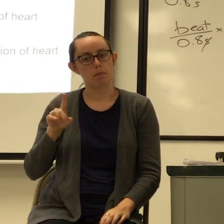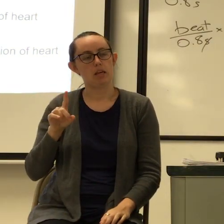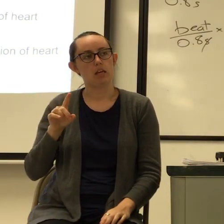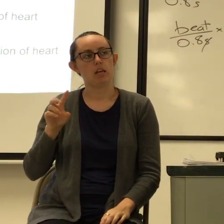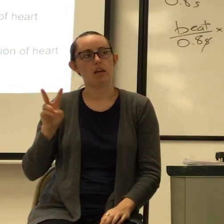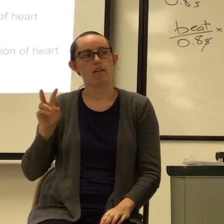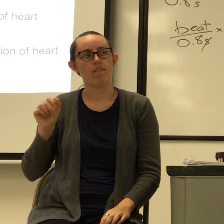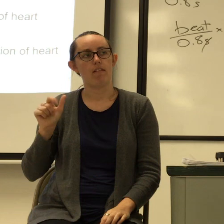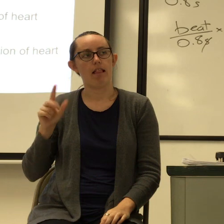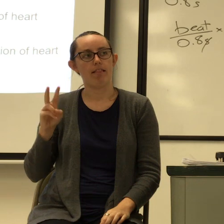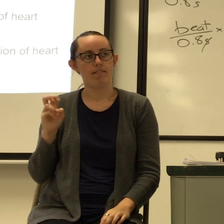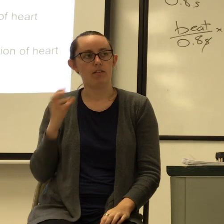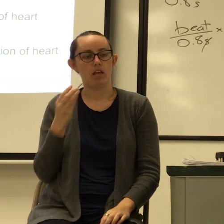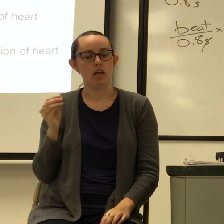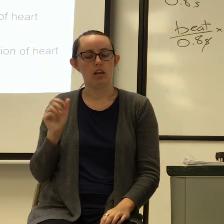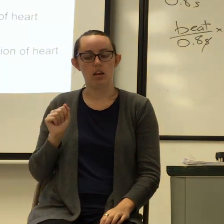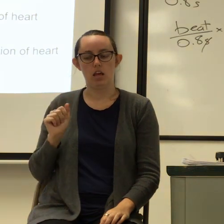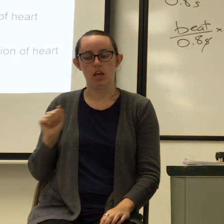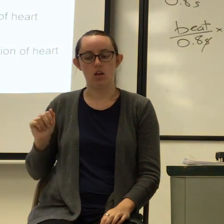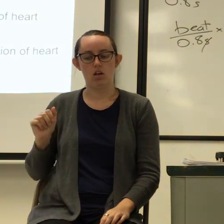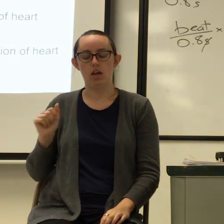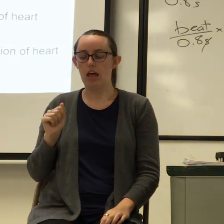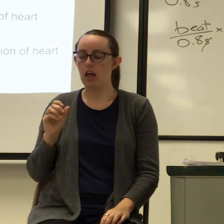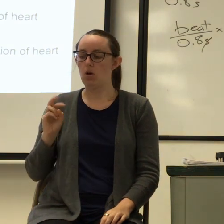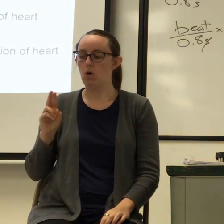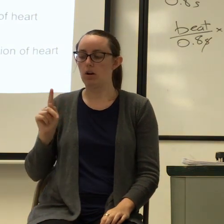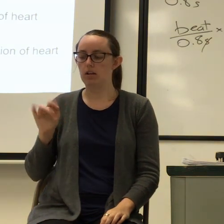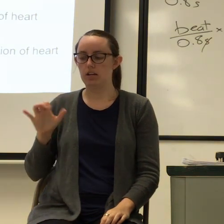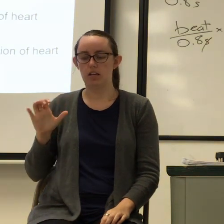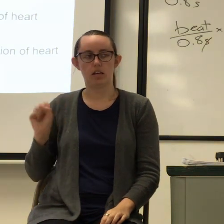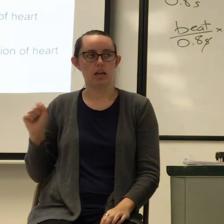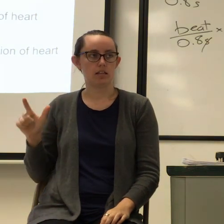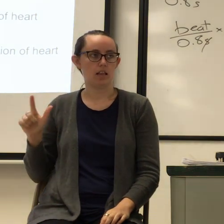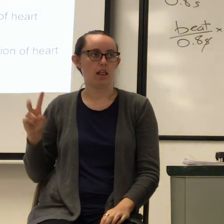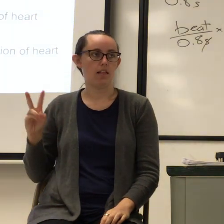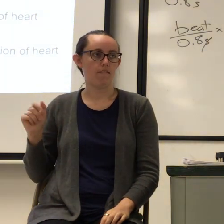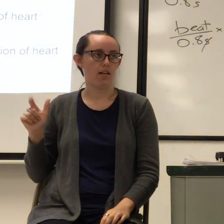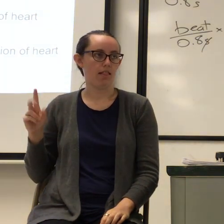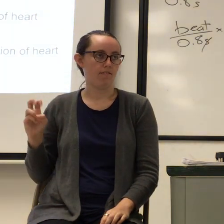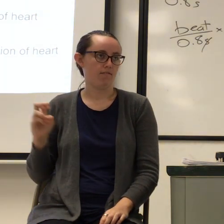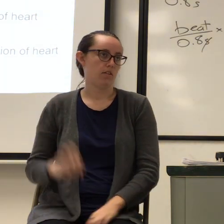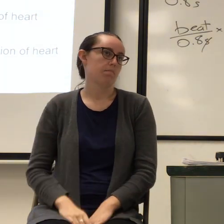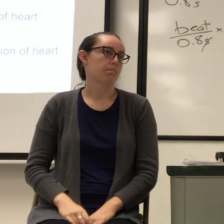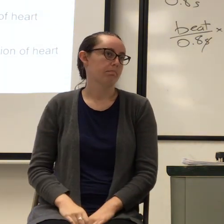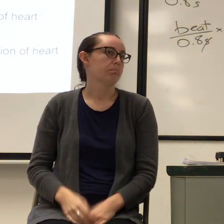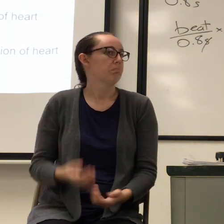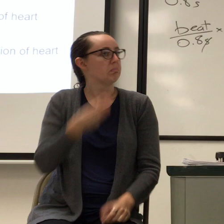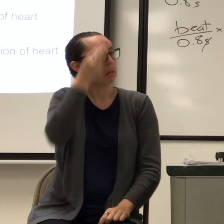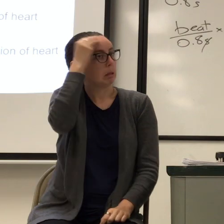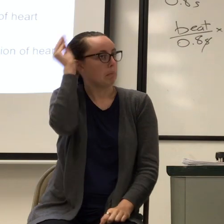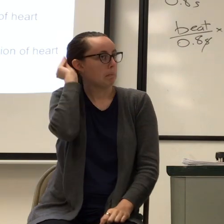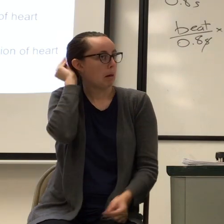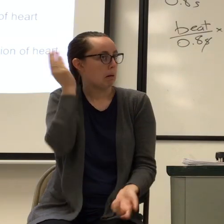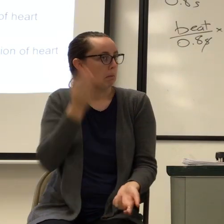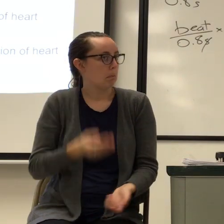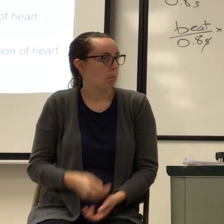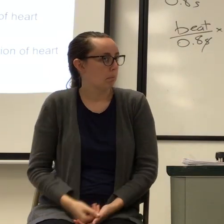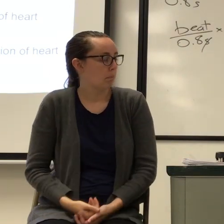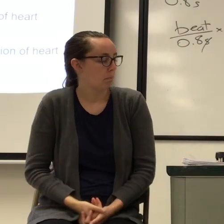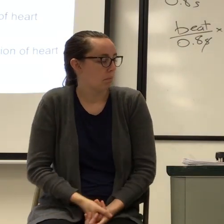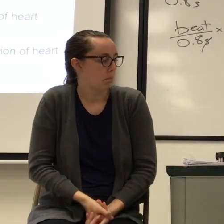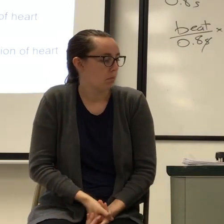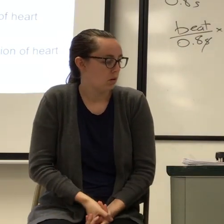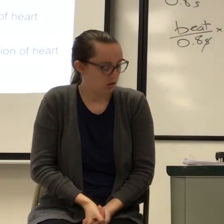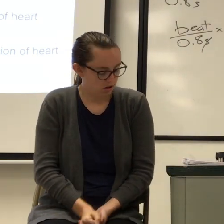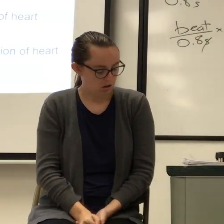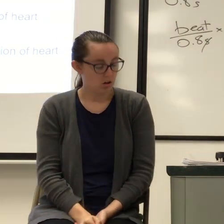valve and the aortic SL valve. Okay, that's another thing to keep in mind. And of